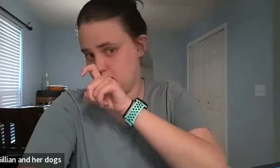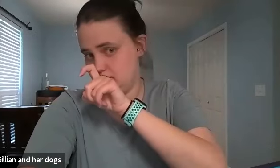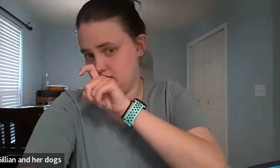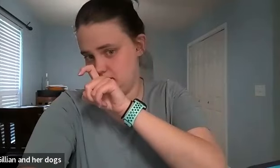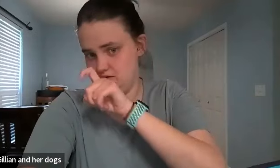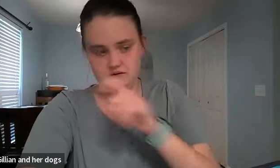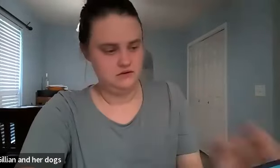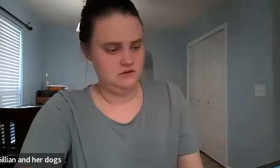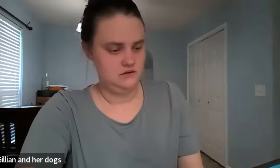hook eagle.